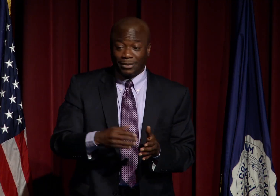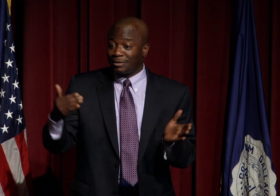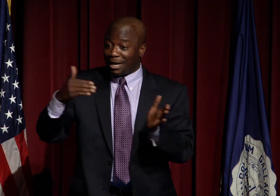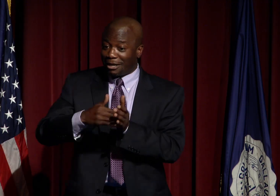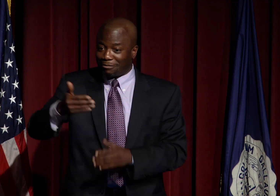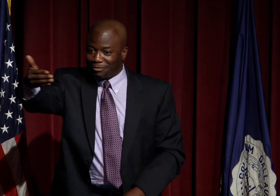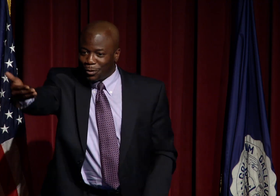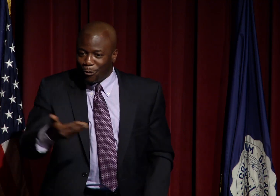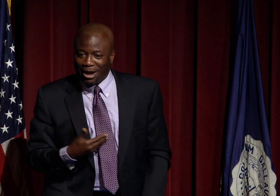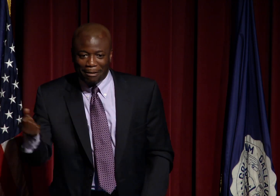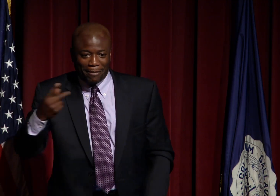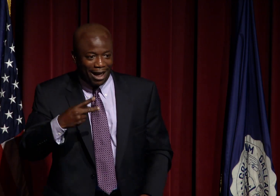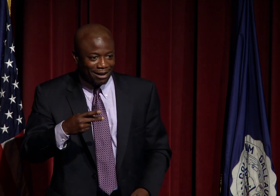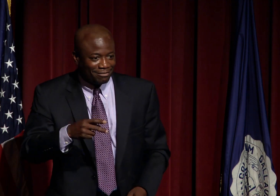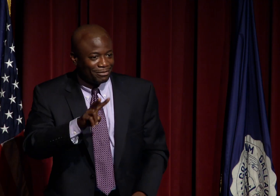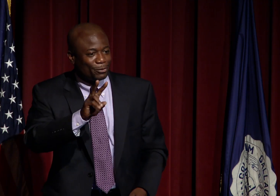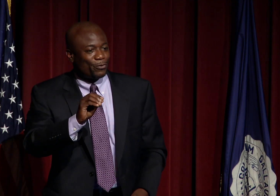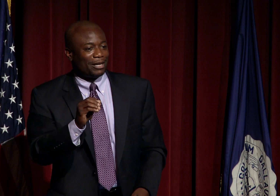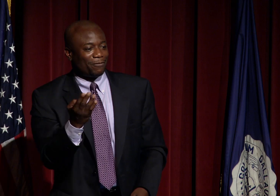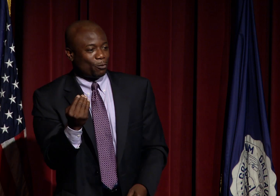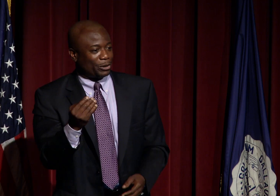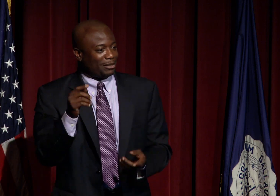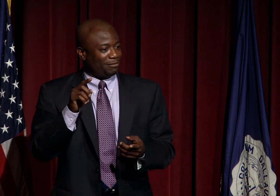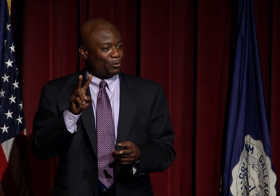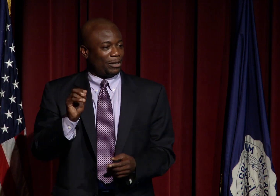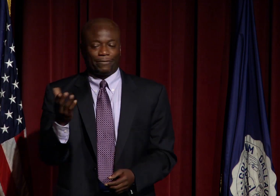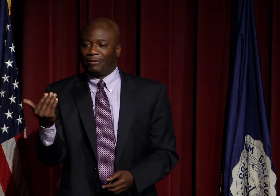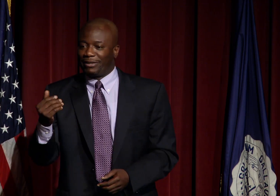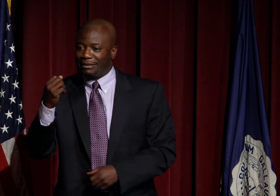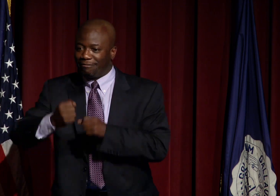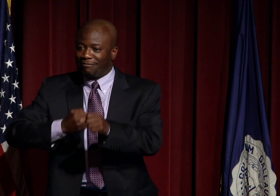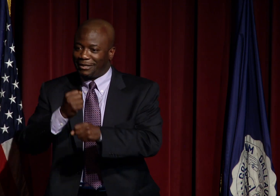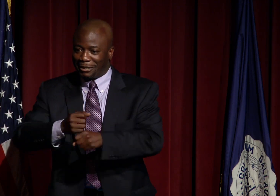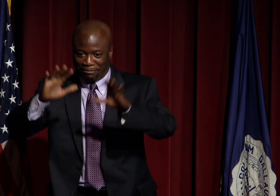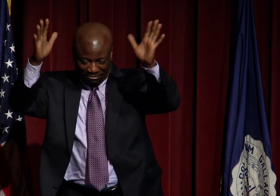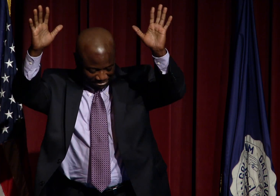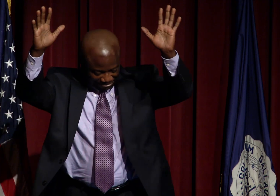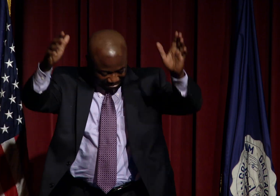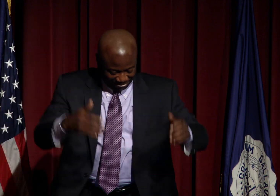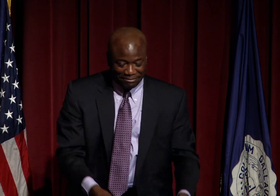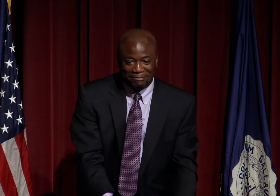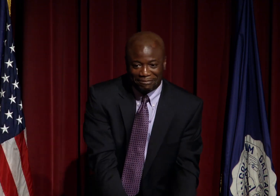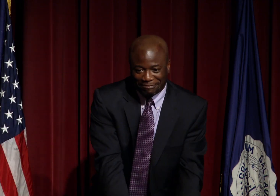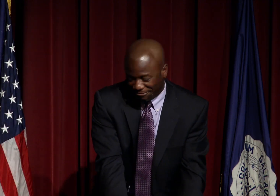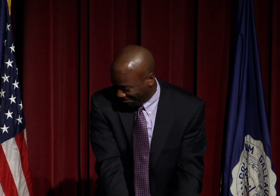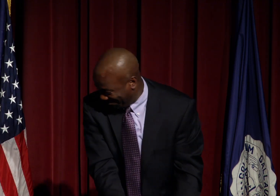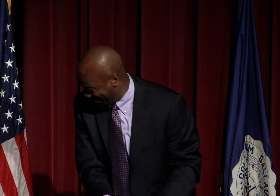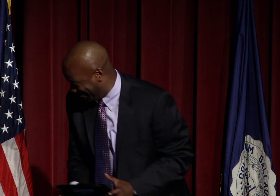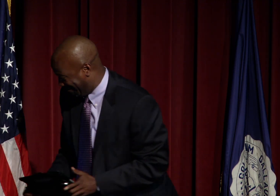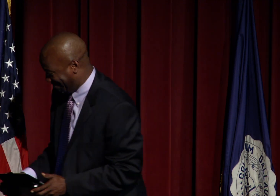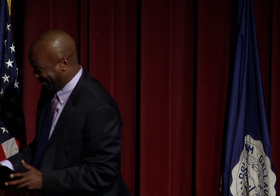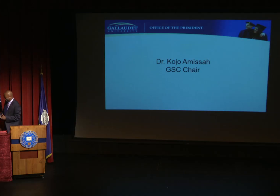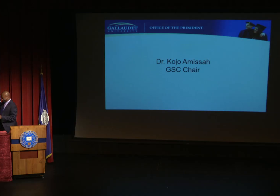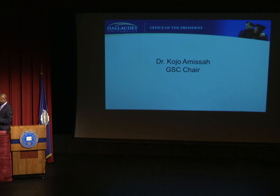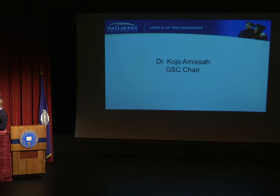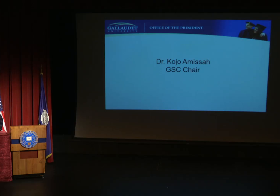that we can take our role within the village environment. And with that, I'd like to welcome you all back to the 2014-2015 school